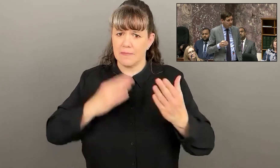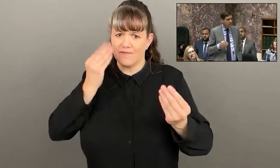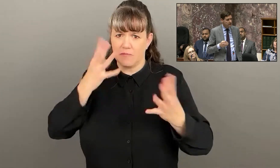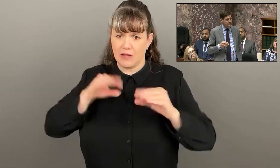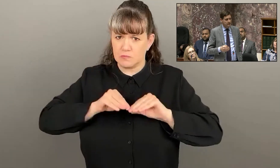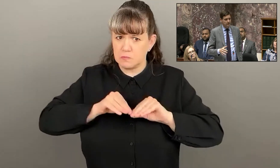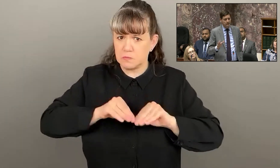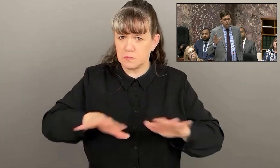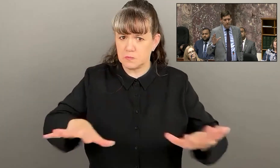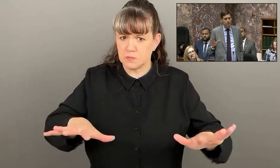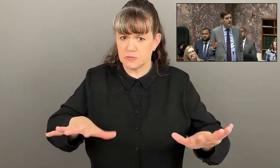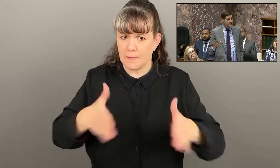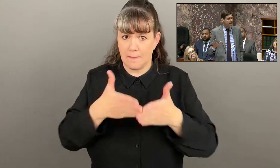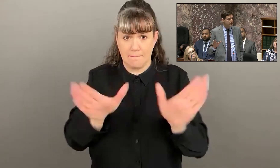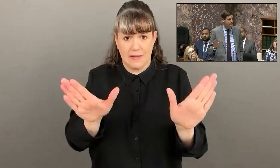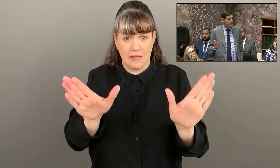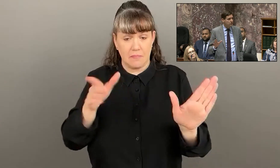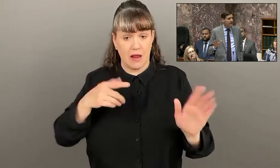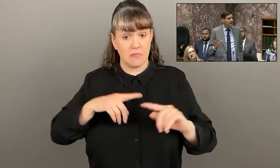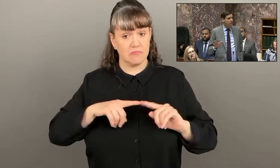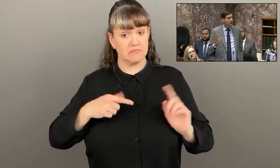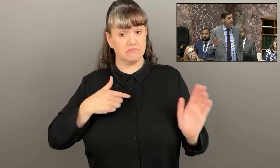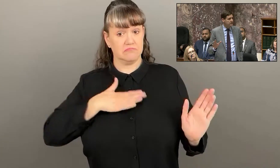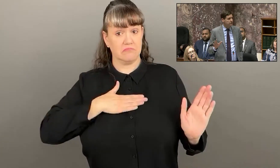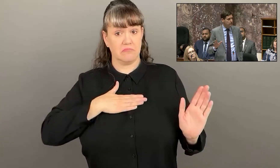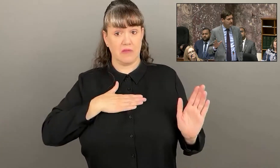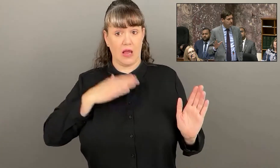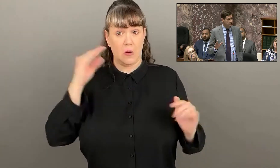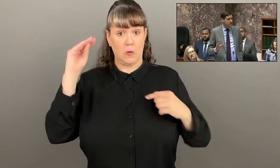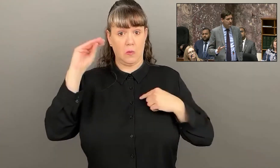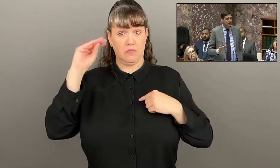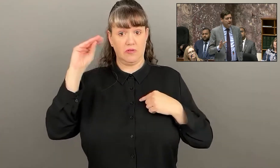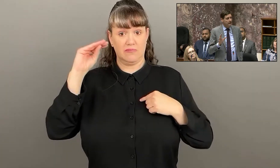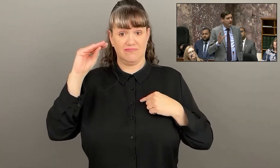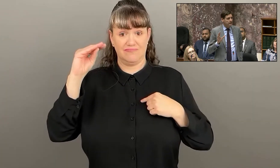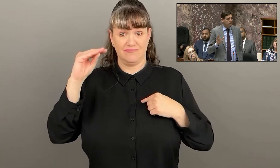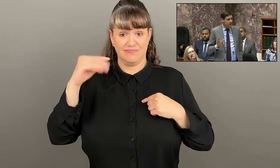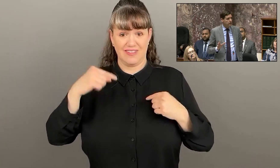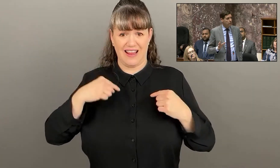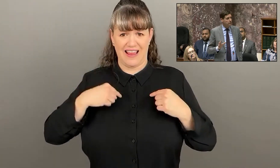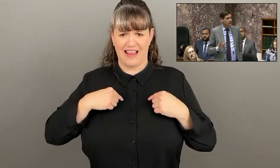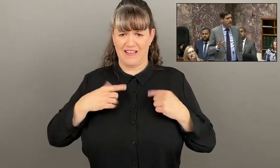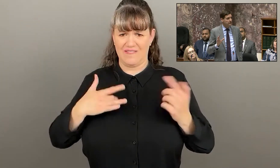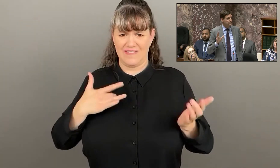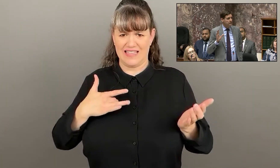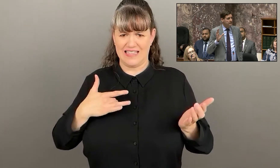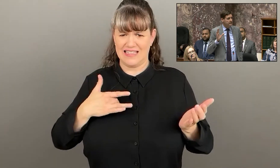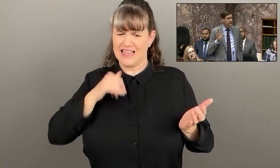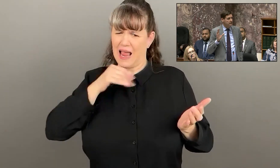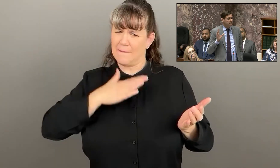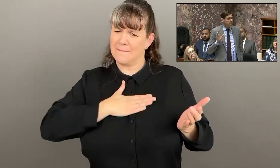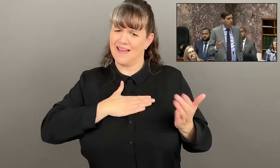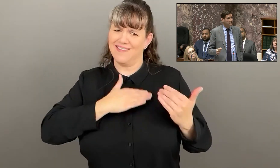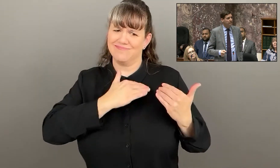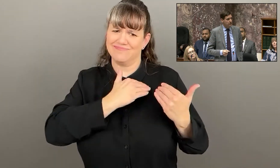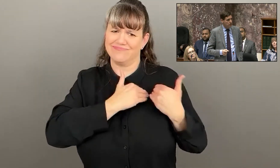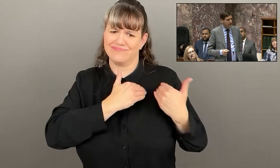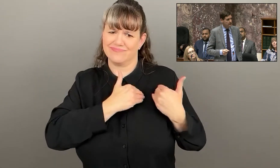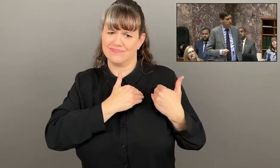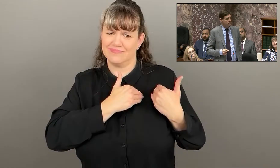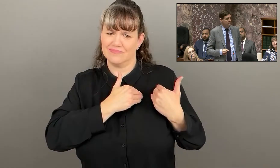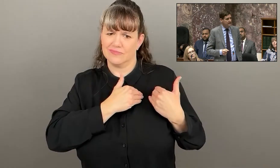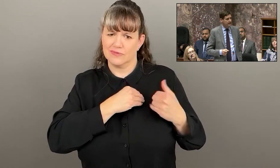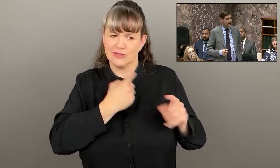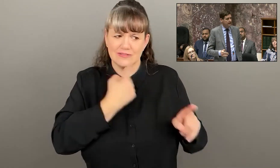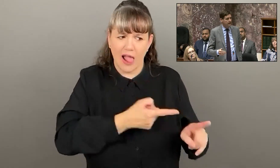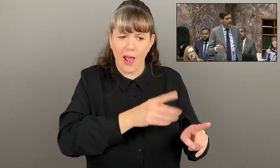terms of just my own opinion about this thing, I'm extremely reluctant to weigh in on where police put their resources. I really hope that there is more effort going